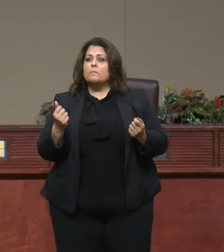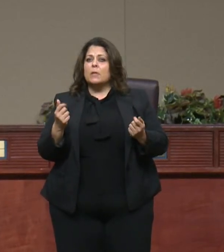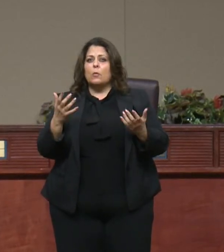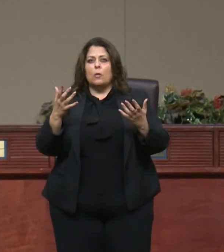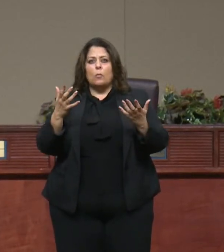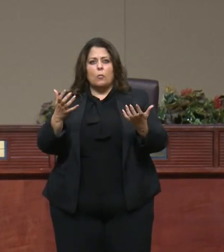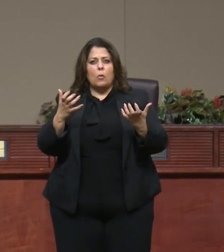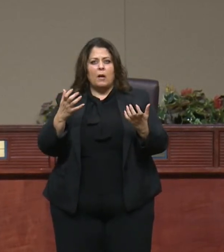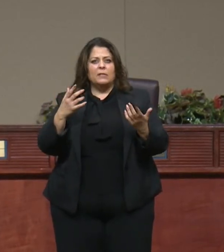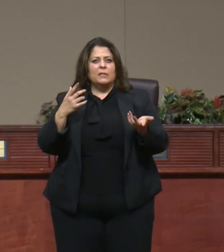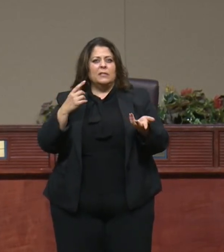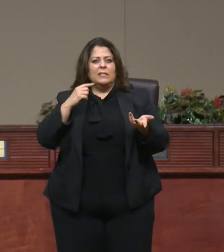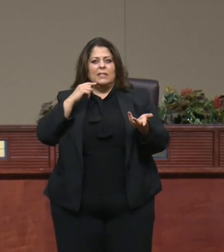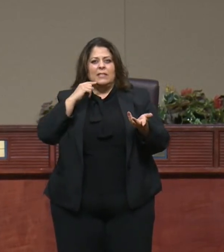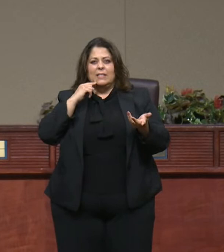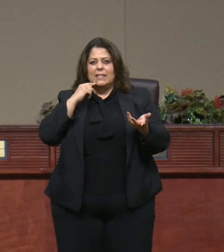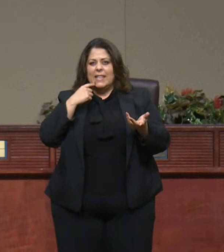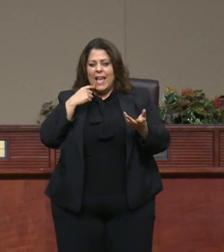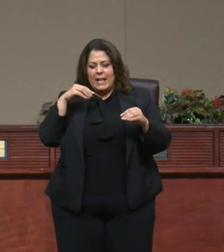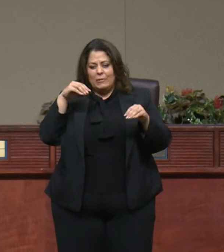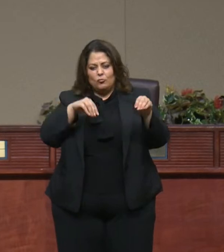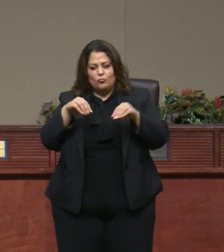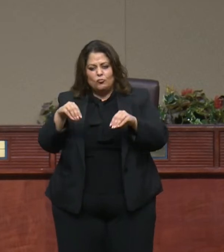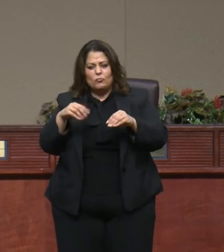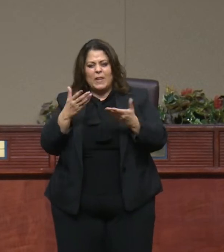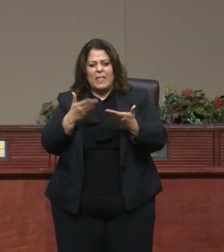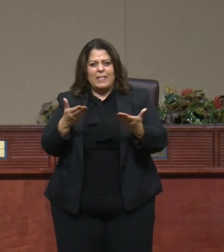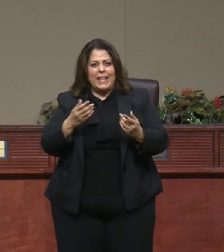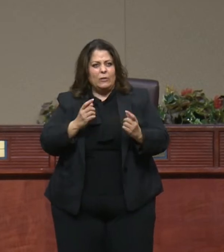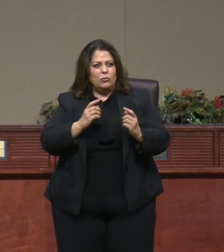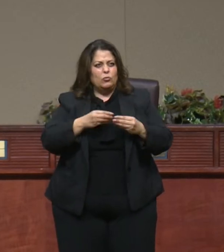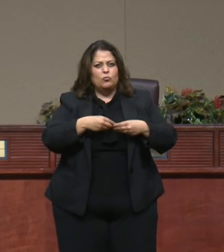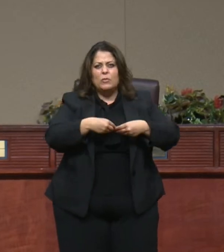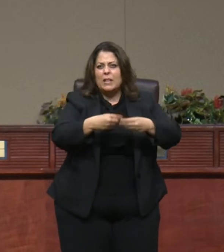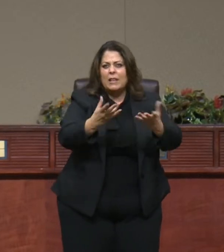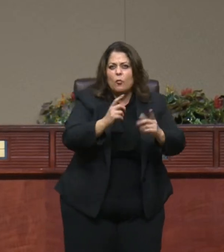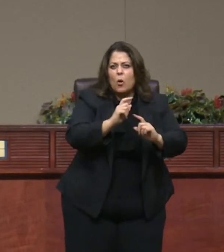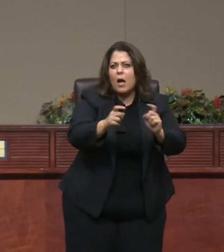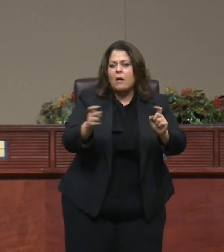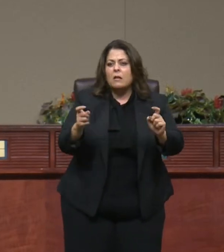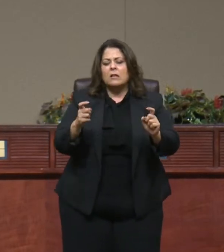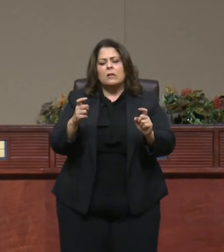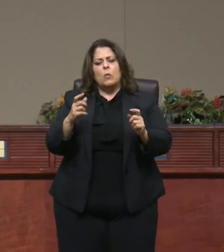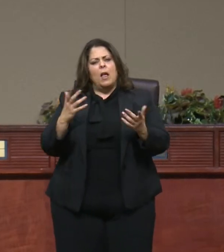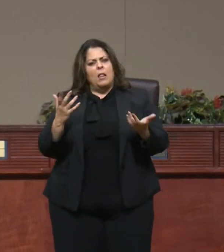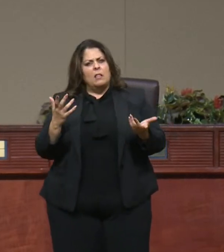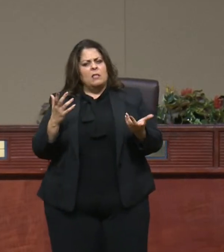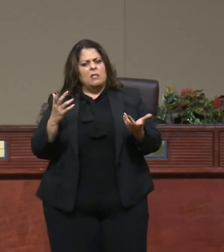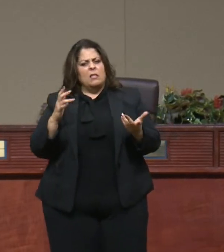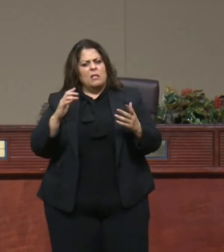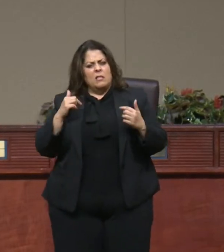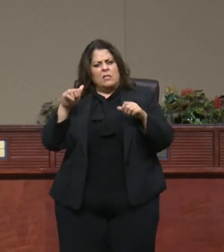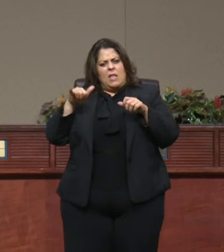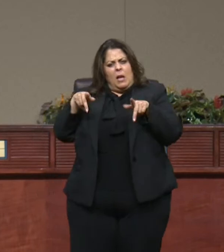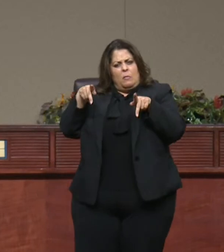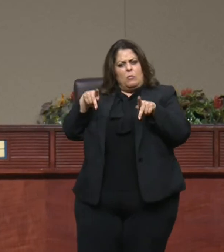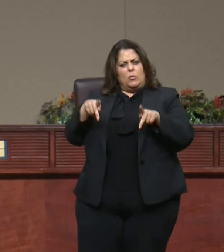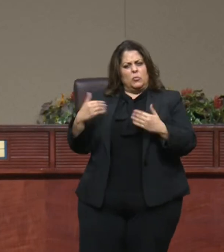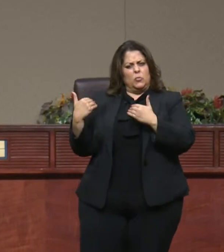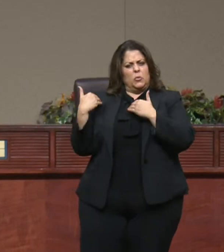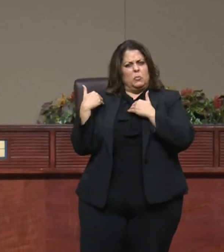candy and other items that will be given away, they have a responsibility to, I think, be